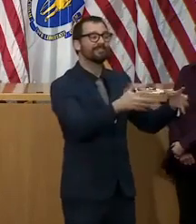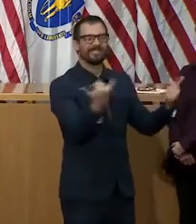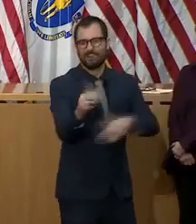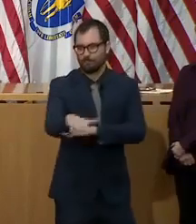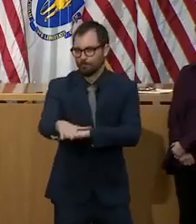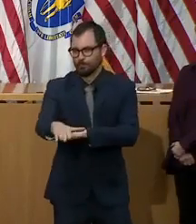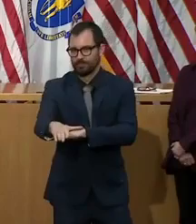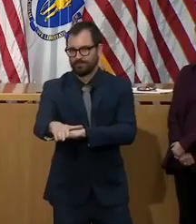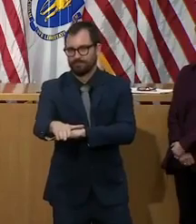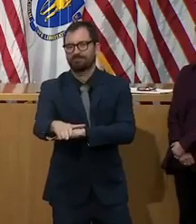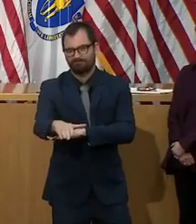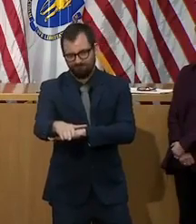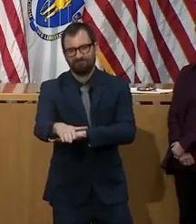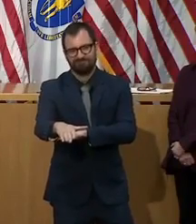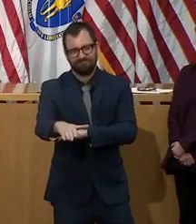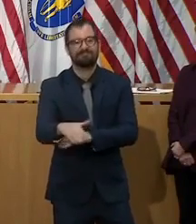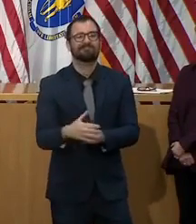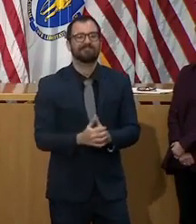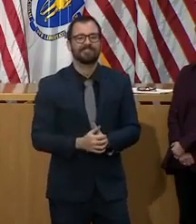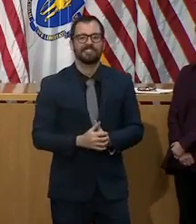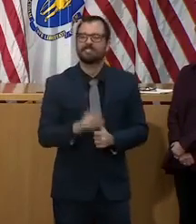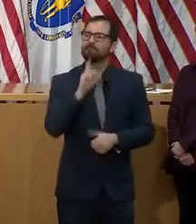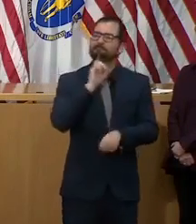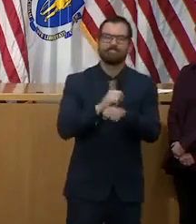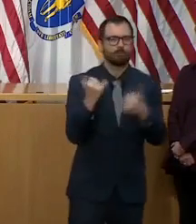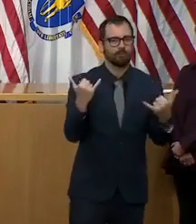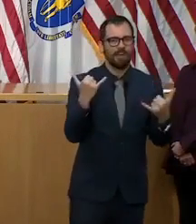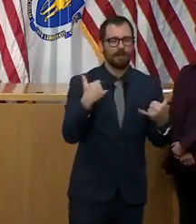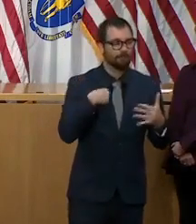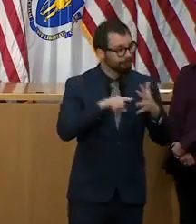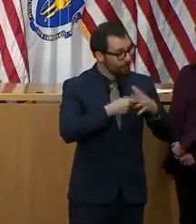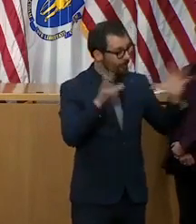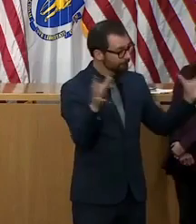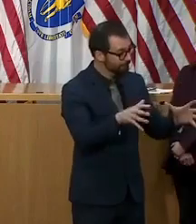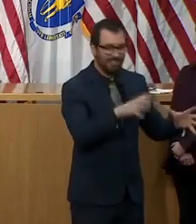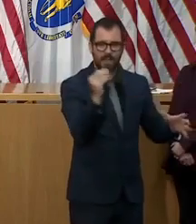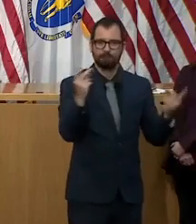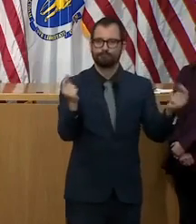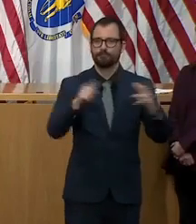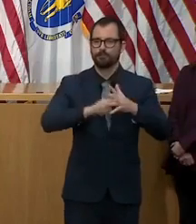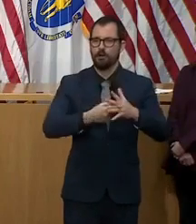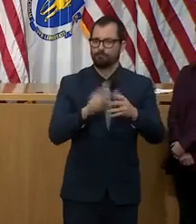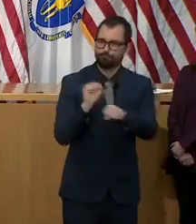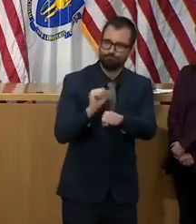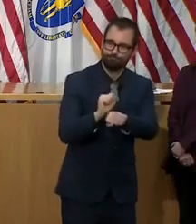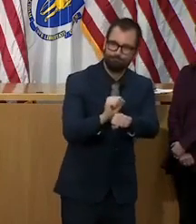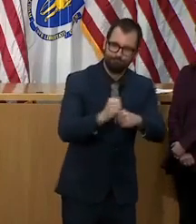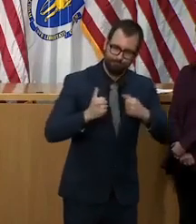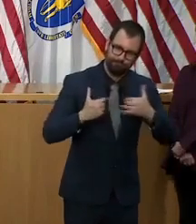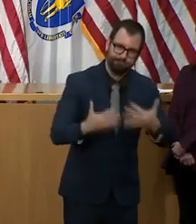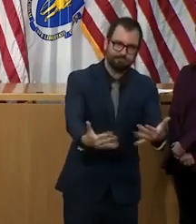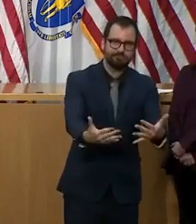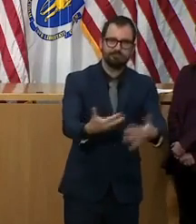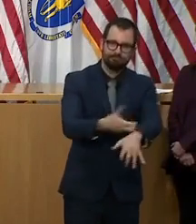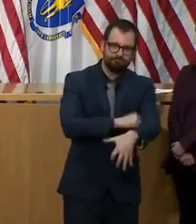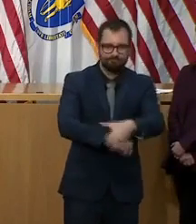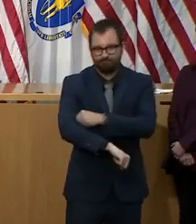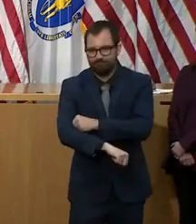sleeves and we're getting to work today. The advisory board members also very engaged,